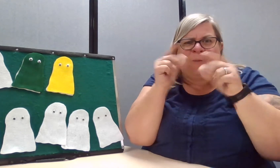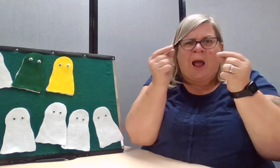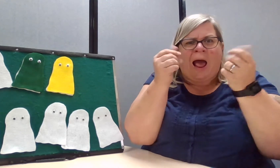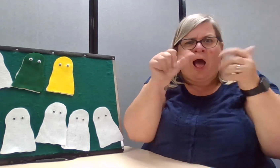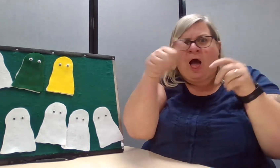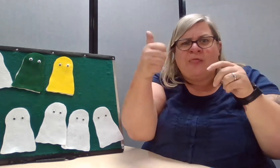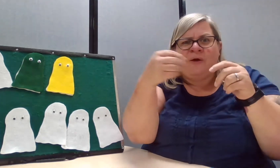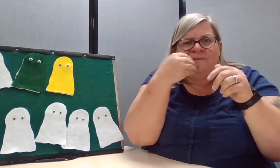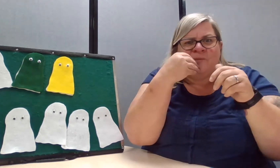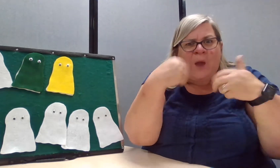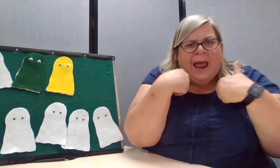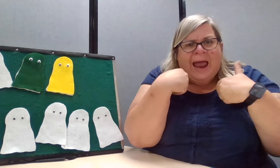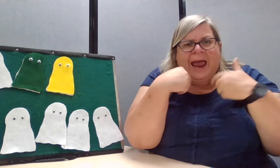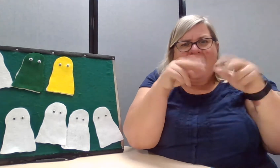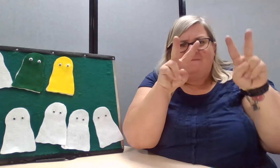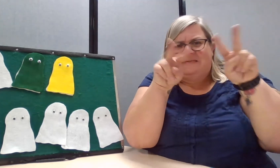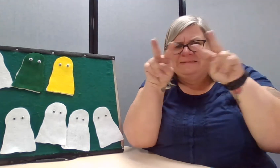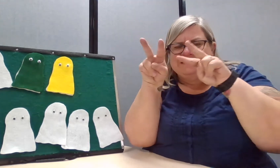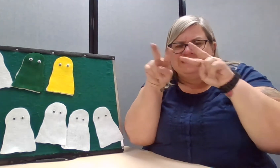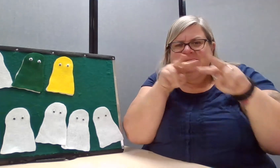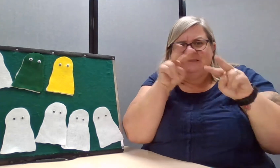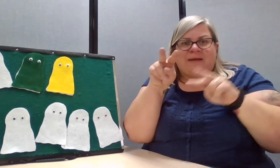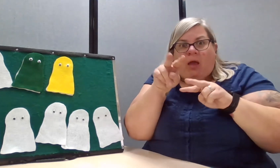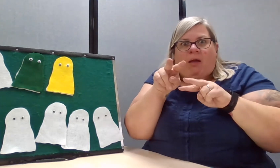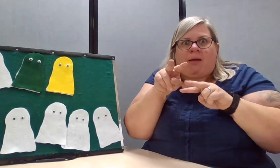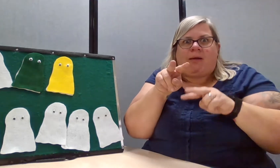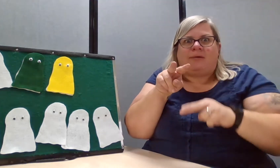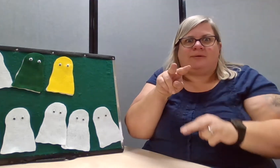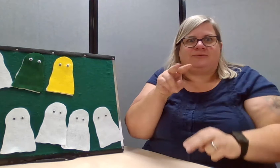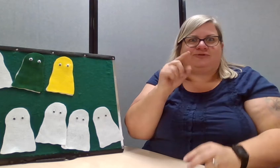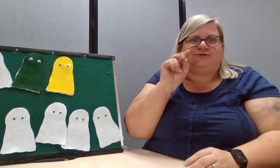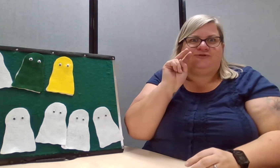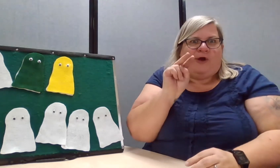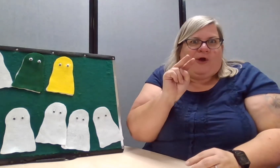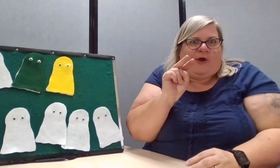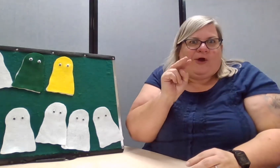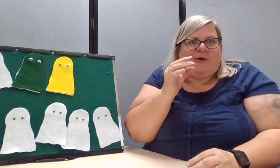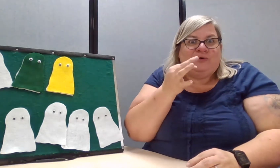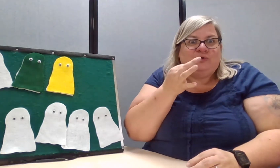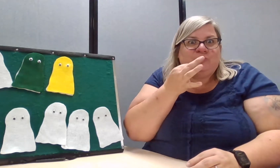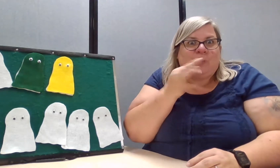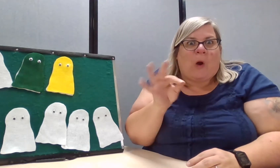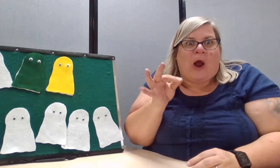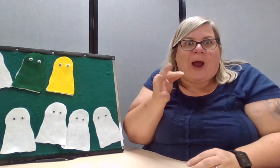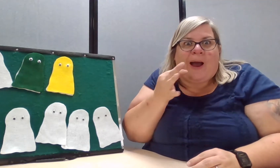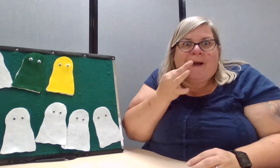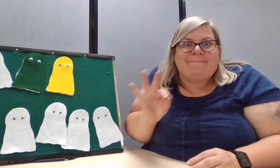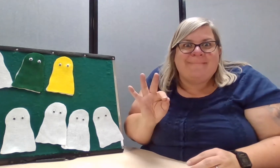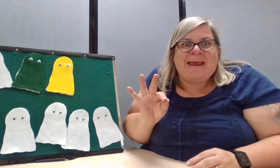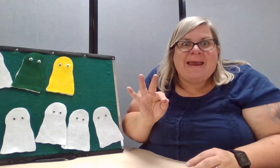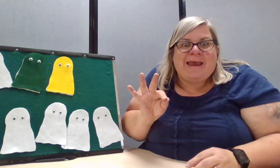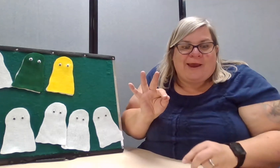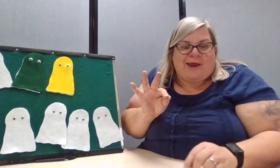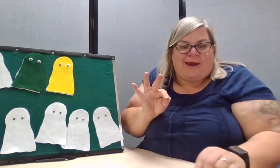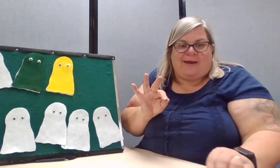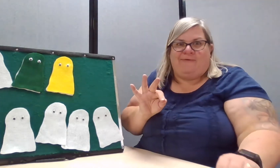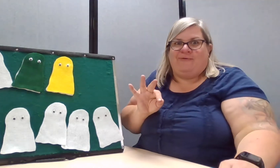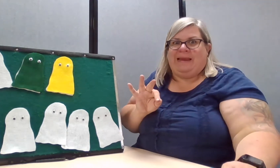decided to look around the kitchen and see what other food was in there, and saw